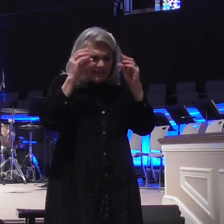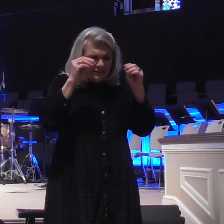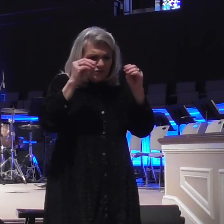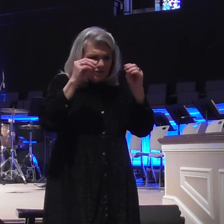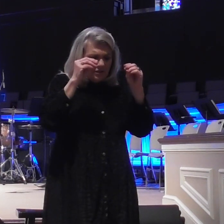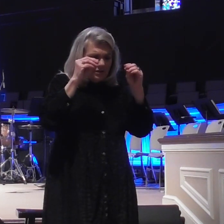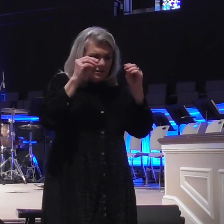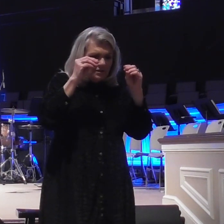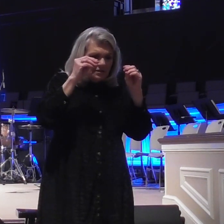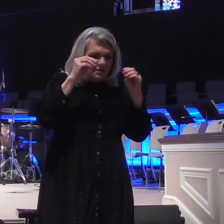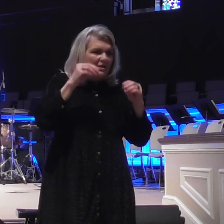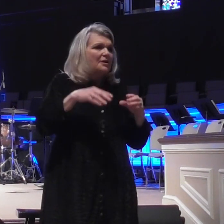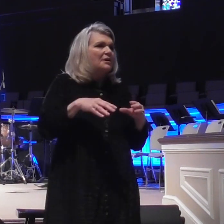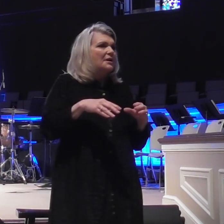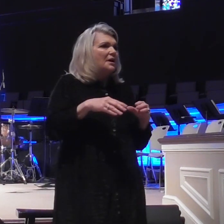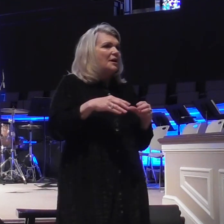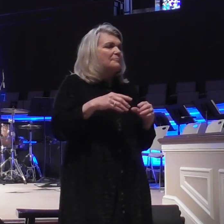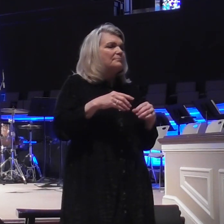dads.